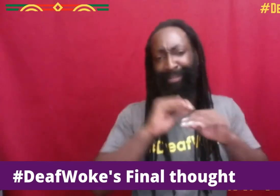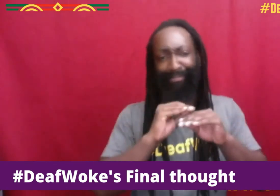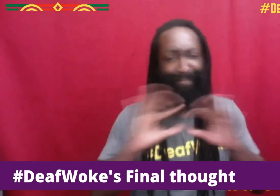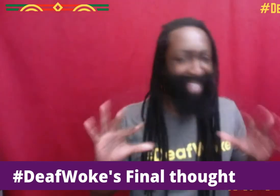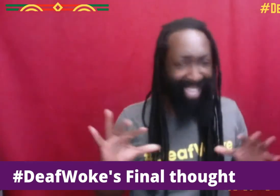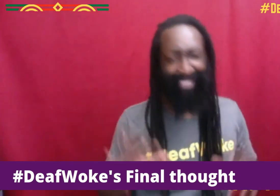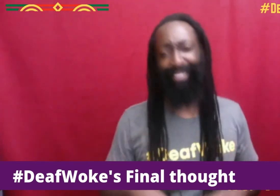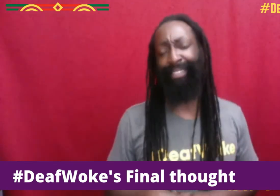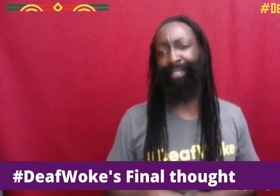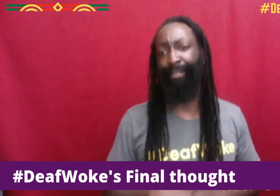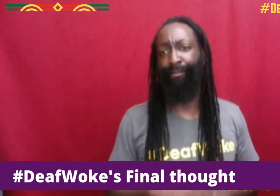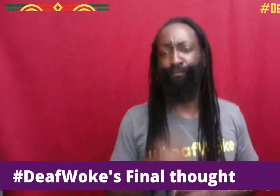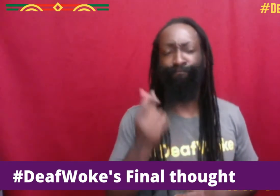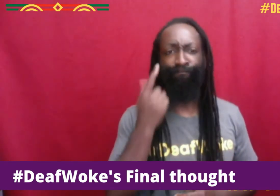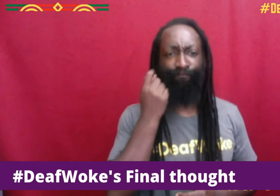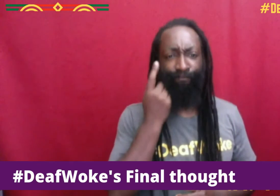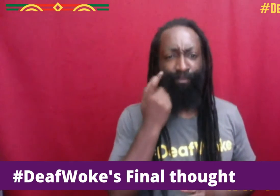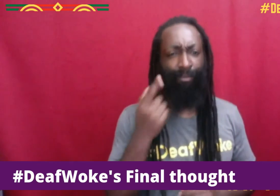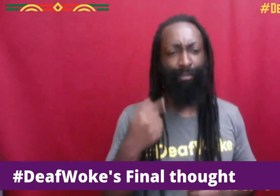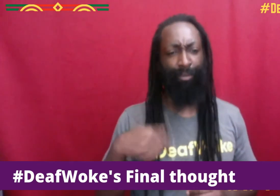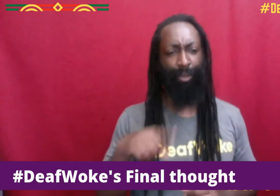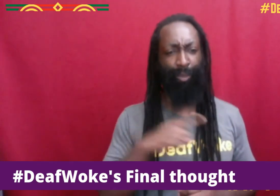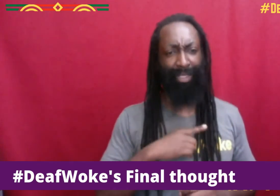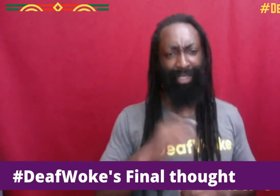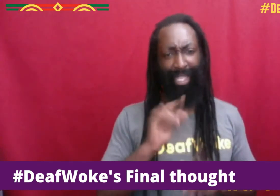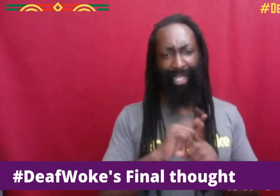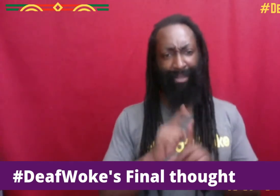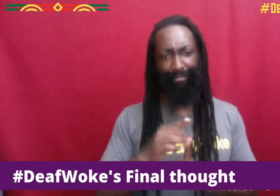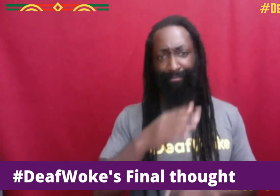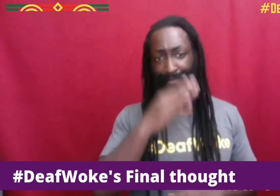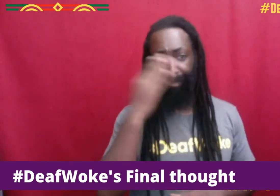what? Wow, what a blessing.